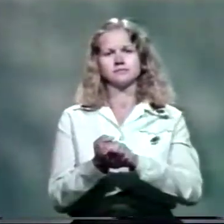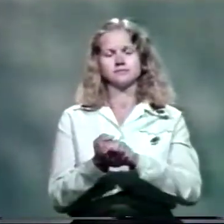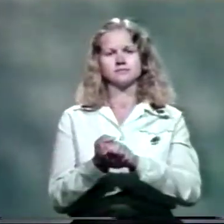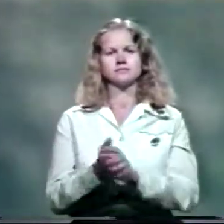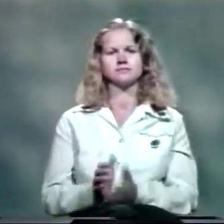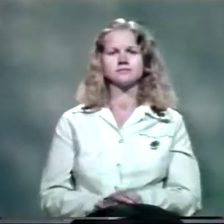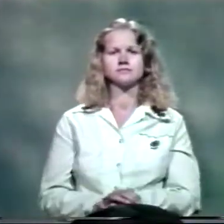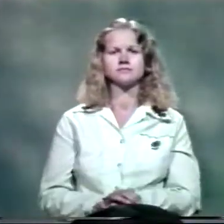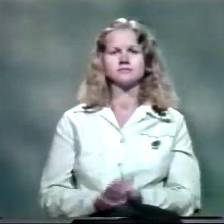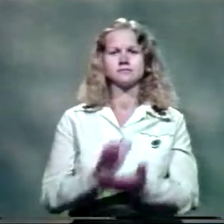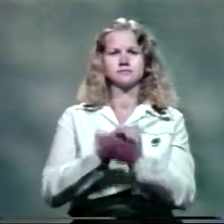Hamburger.